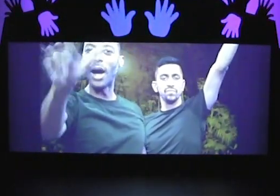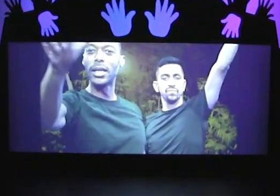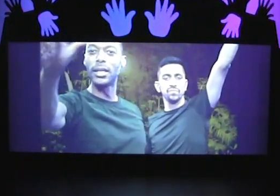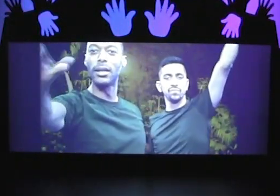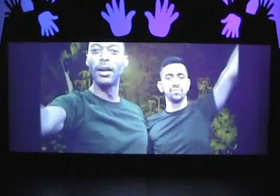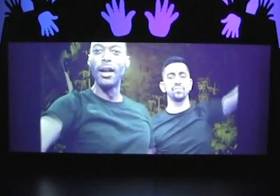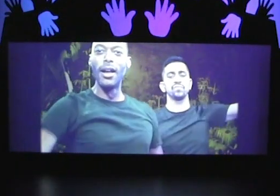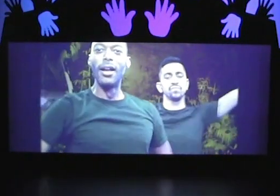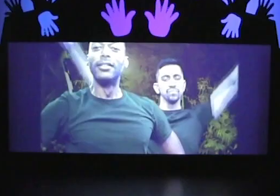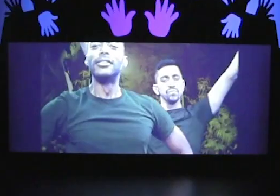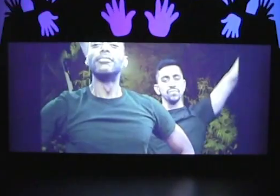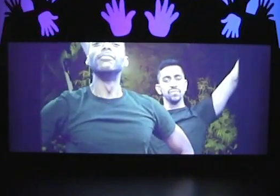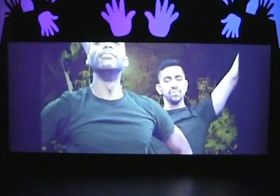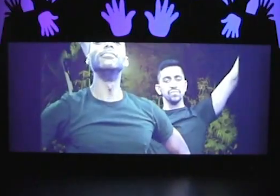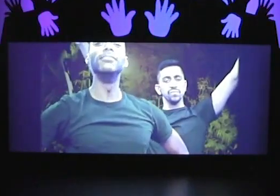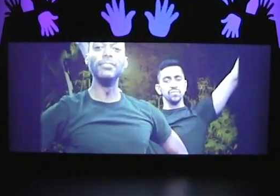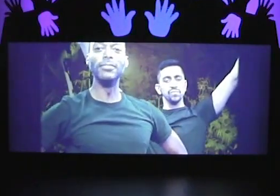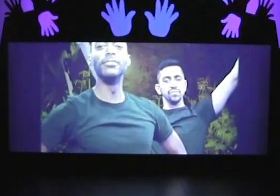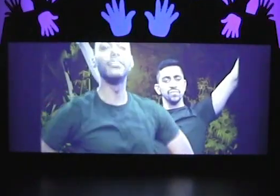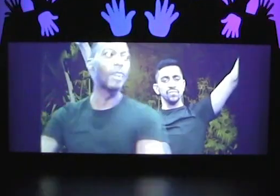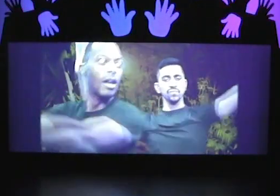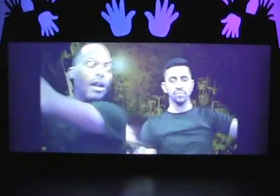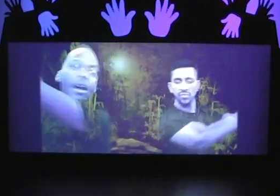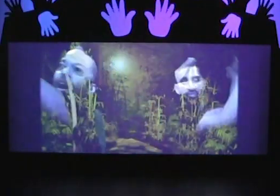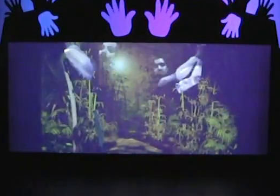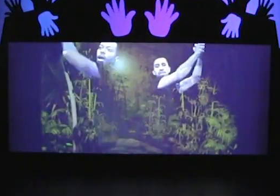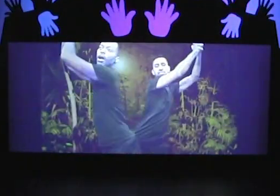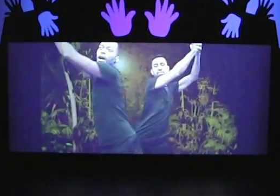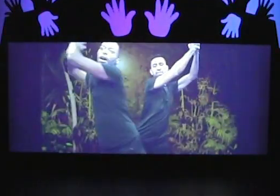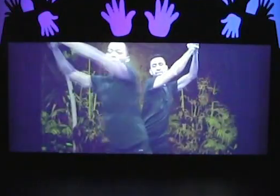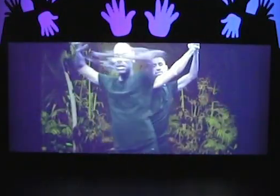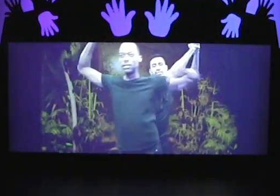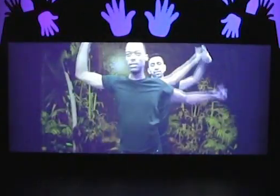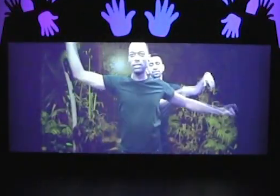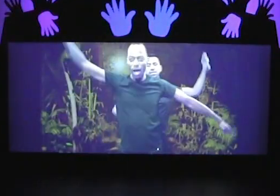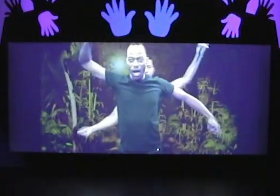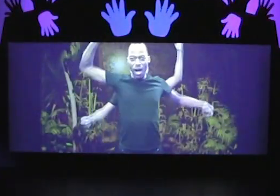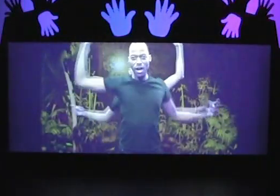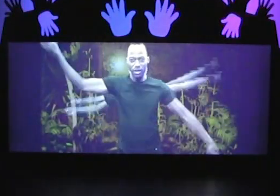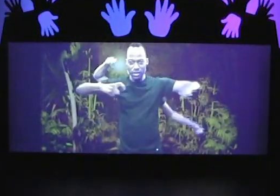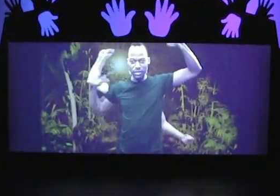Jabberwock? Come to my arms, my beamish boy. O frabjous day, Kalu Kale, he chortled in his